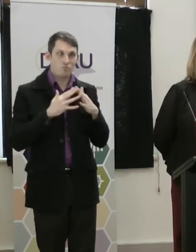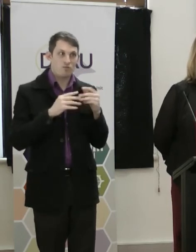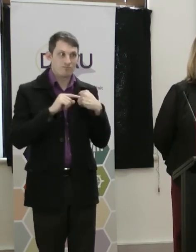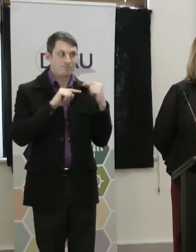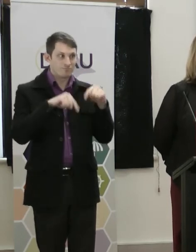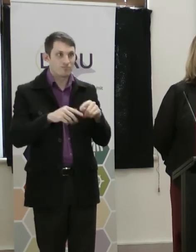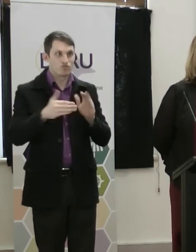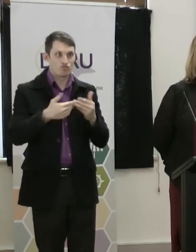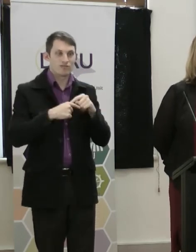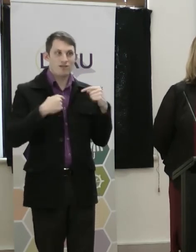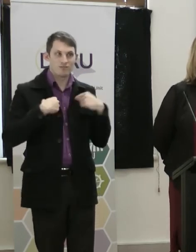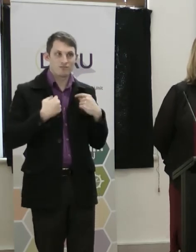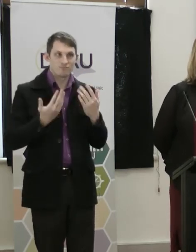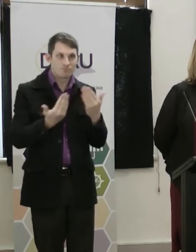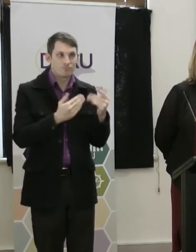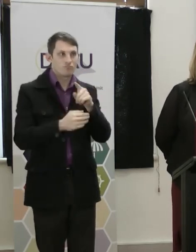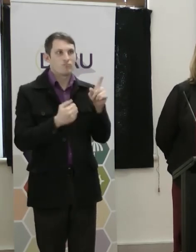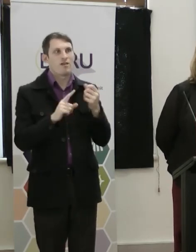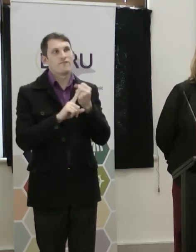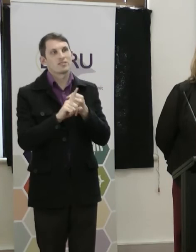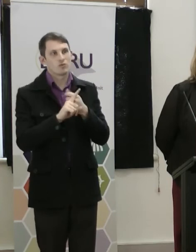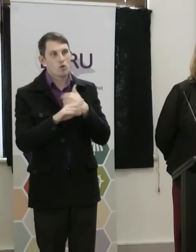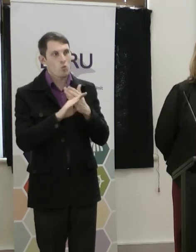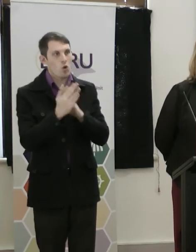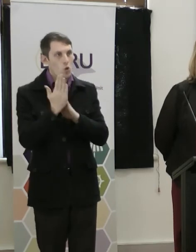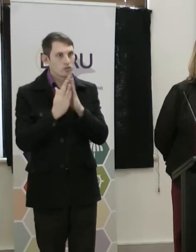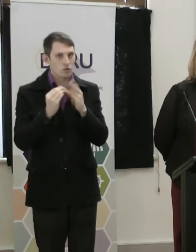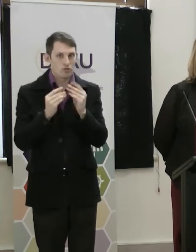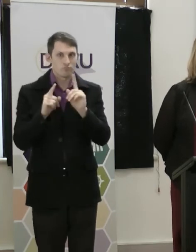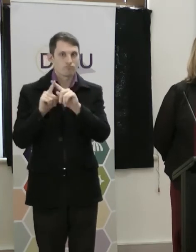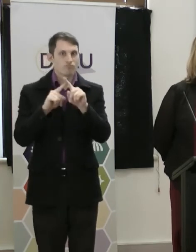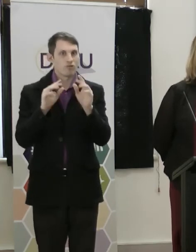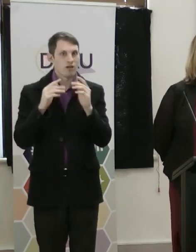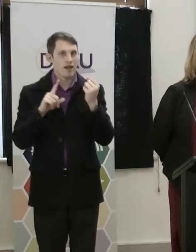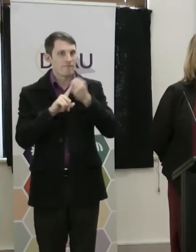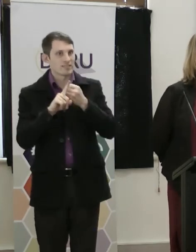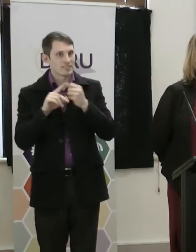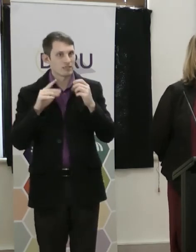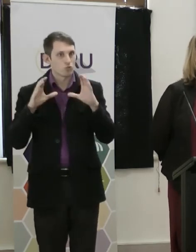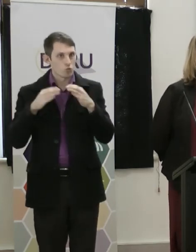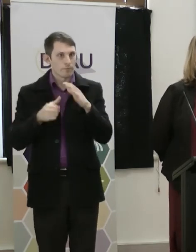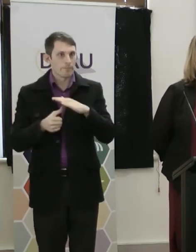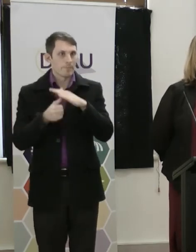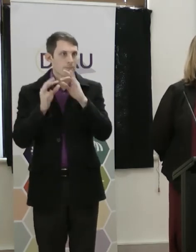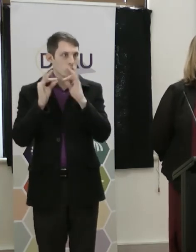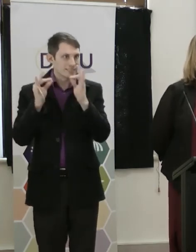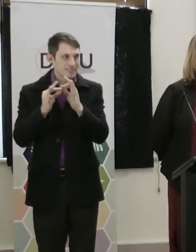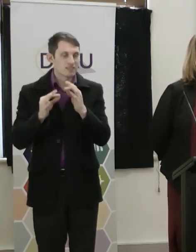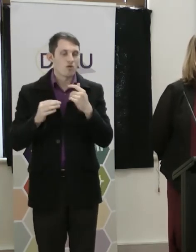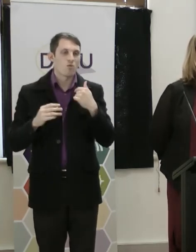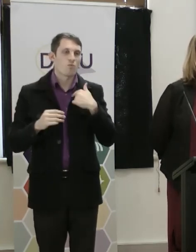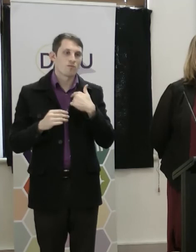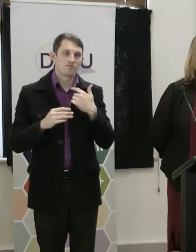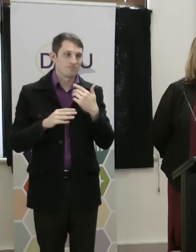to introduce ourselves to advocates. We're working closely with a number of advocacy groups and bodies and peak bodies. We're working